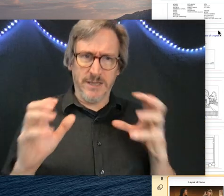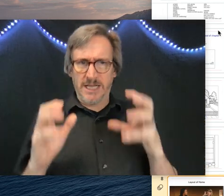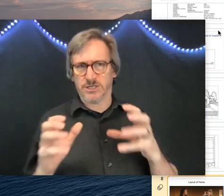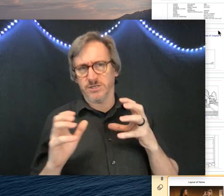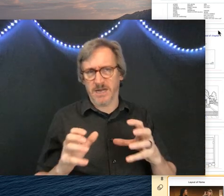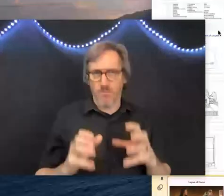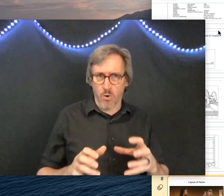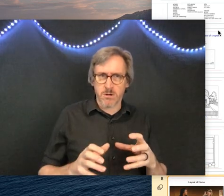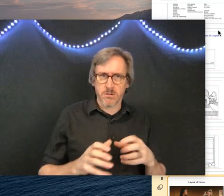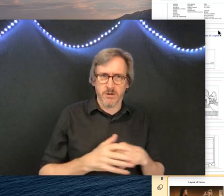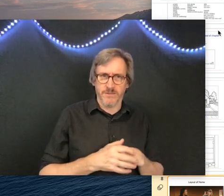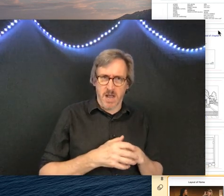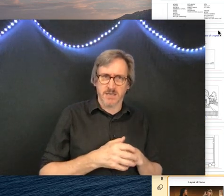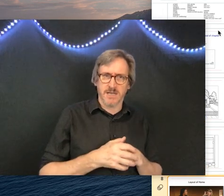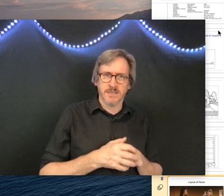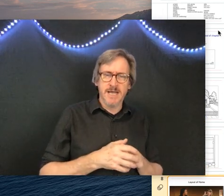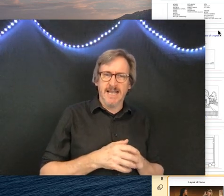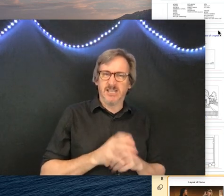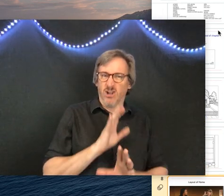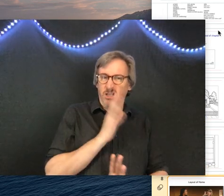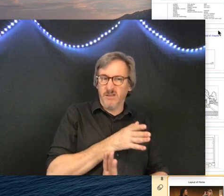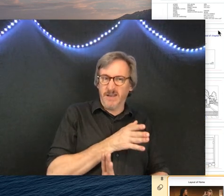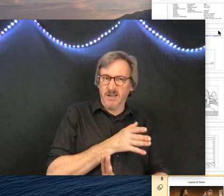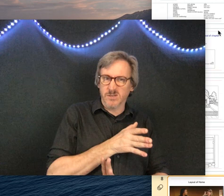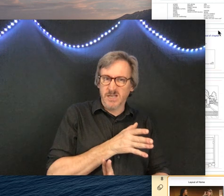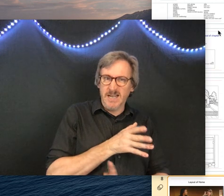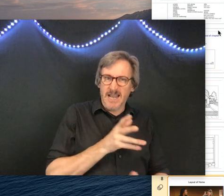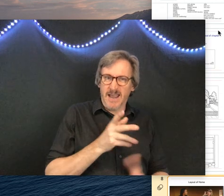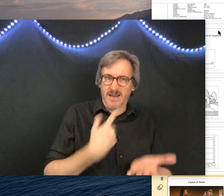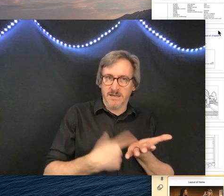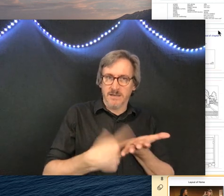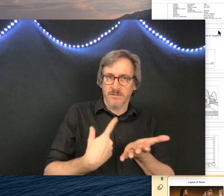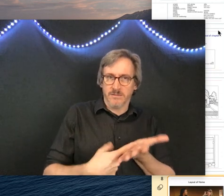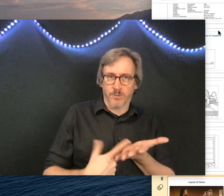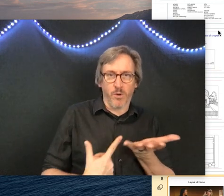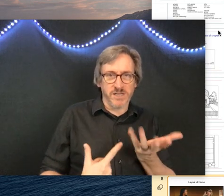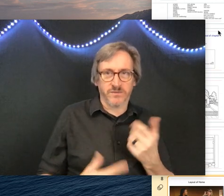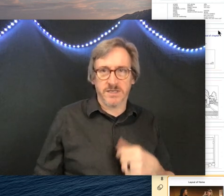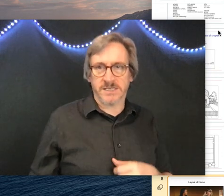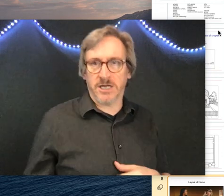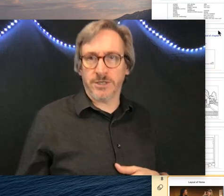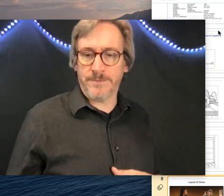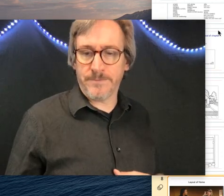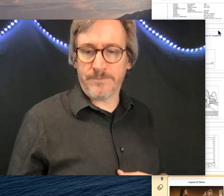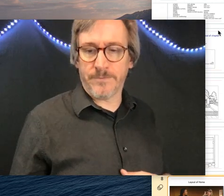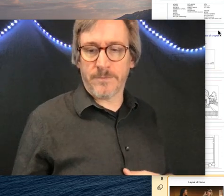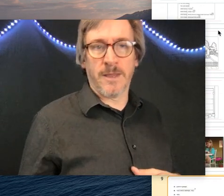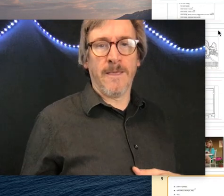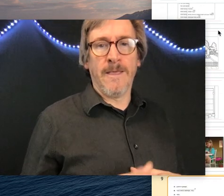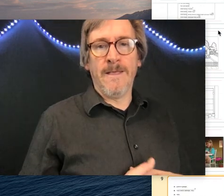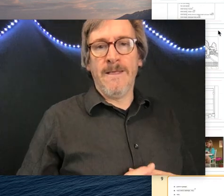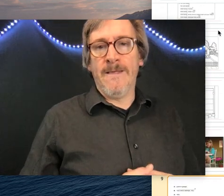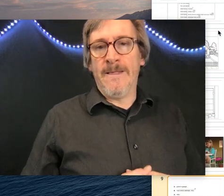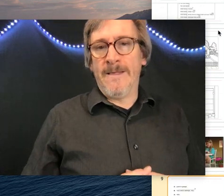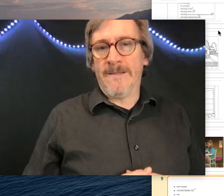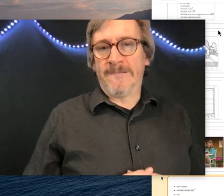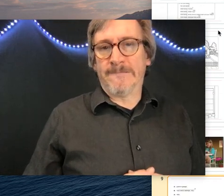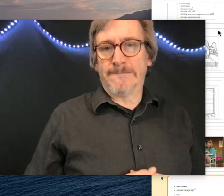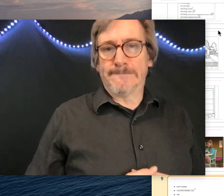much in the lectures anymore or in the content. It's all in the videos, and they're points for discussion.